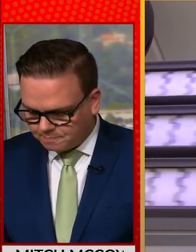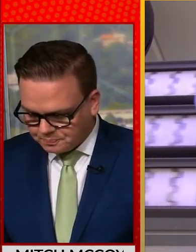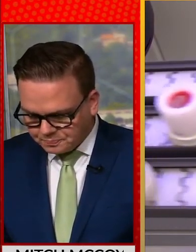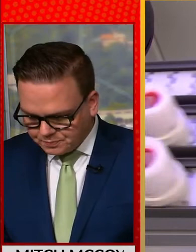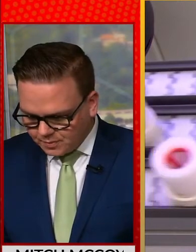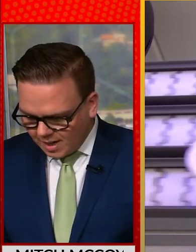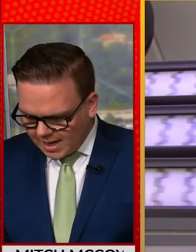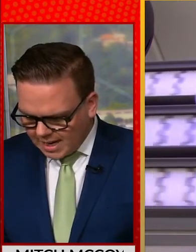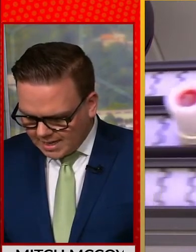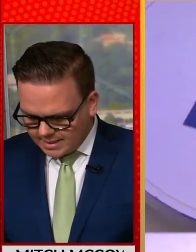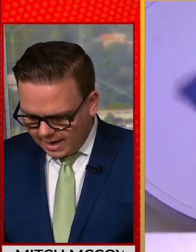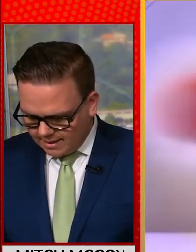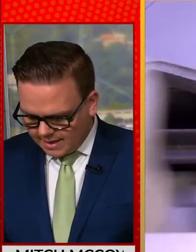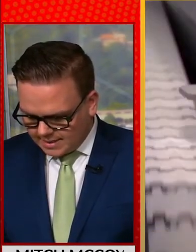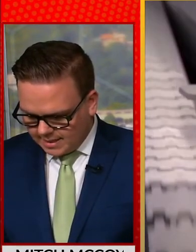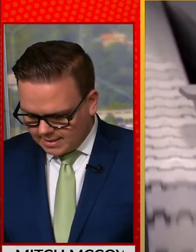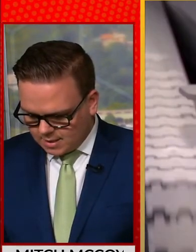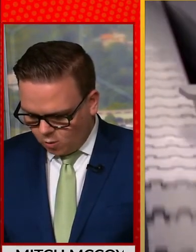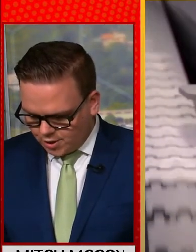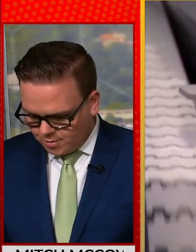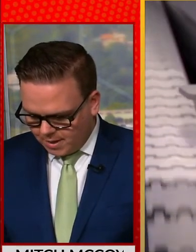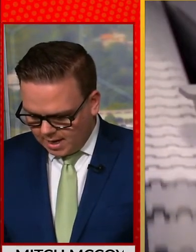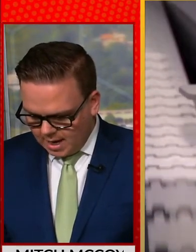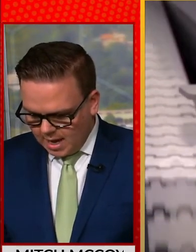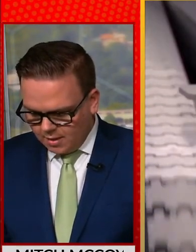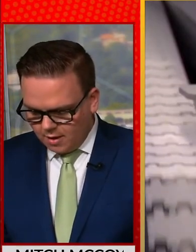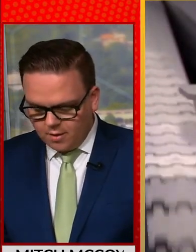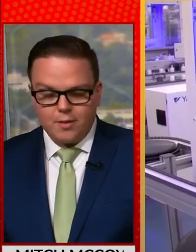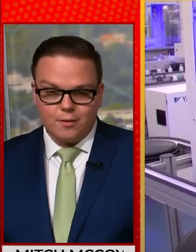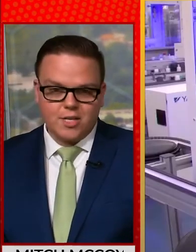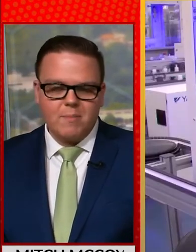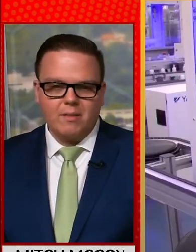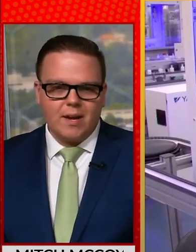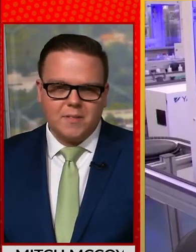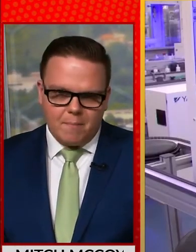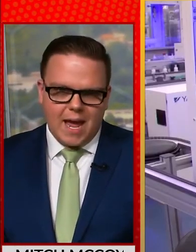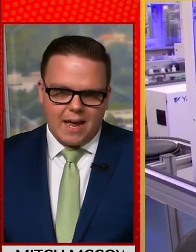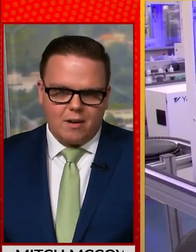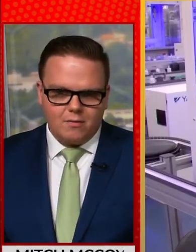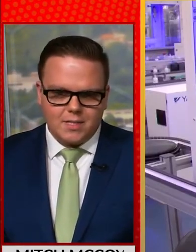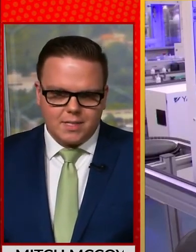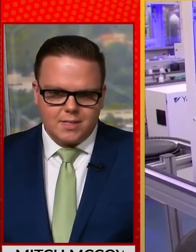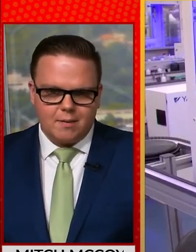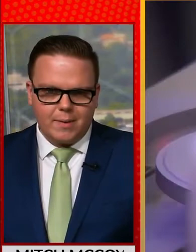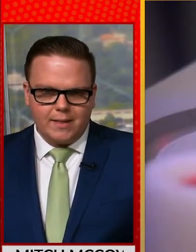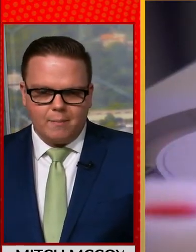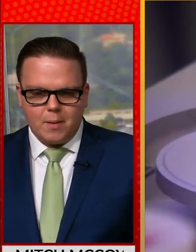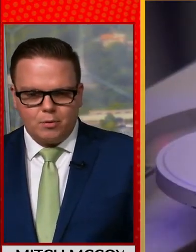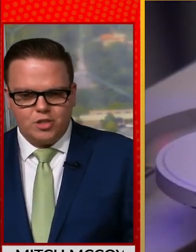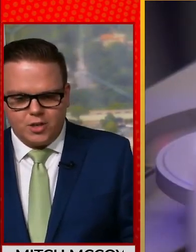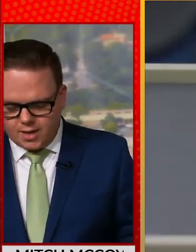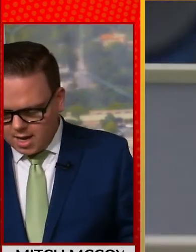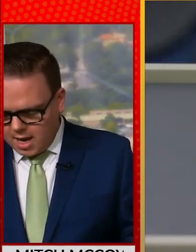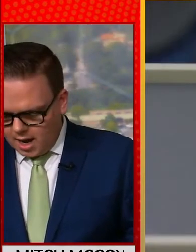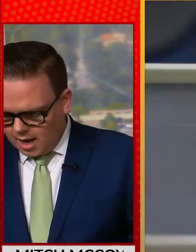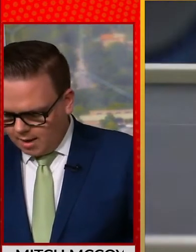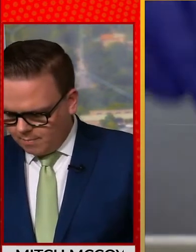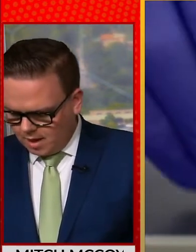immediately. He is saying that this is going to be there's going to be a lot of demand on the system, and that people